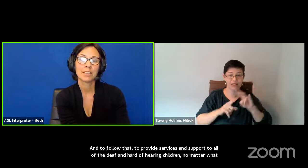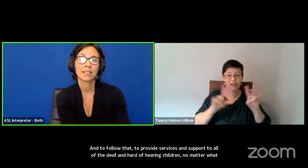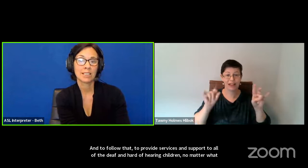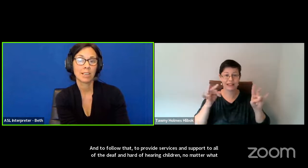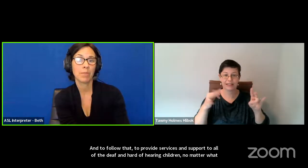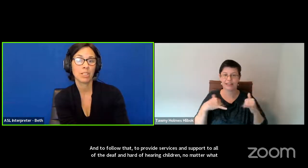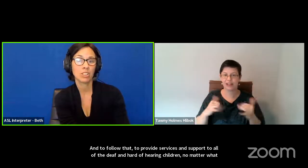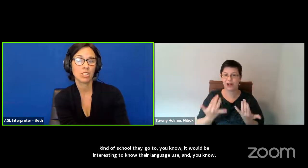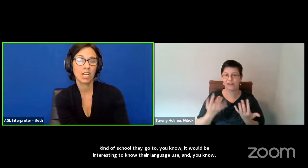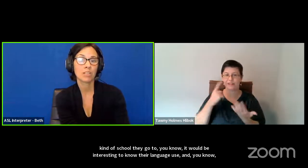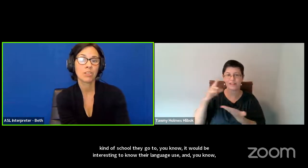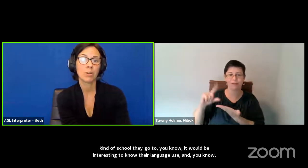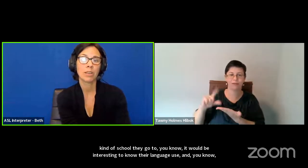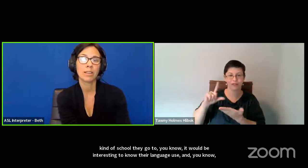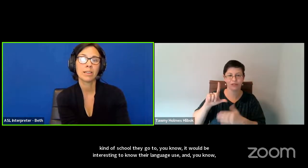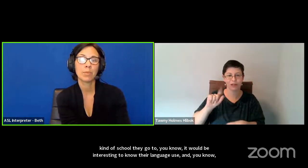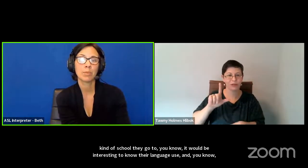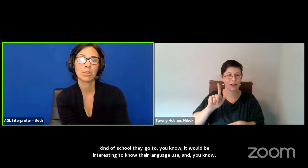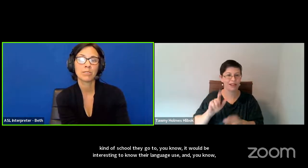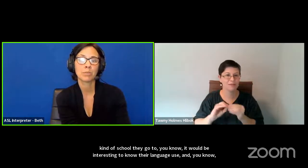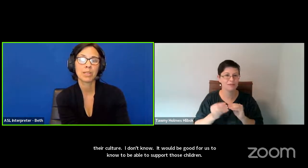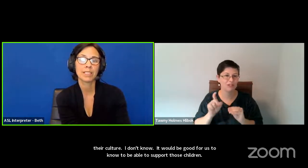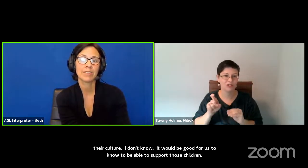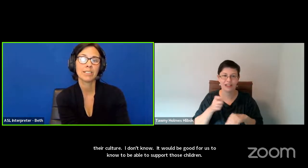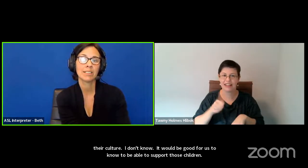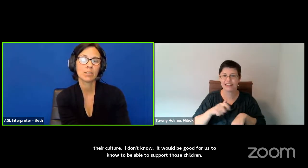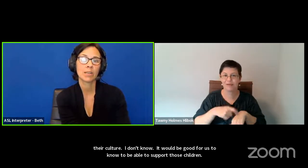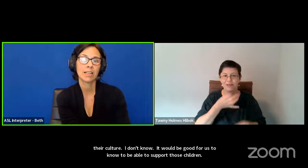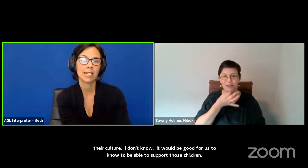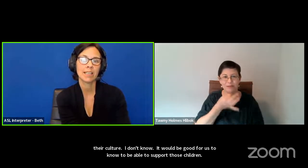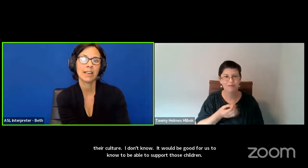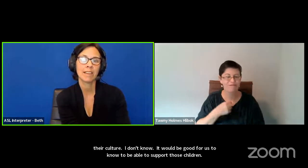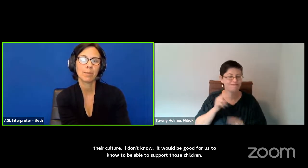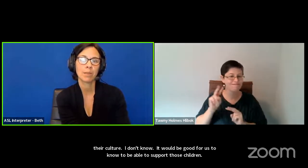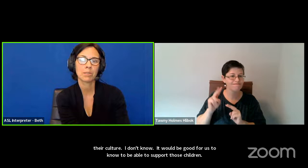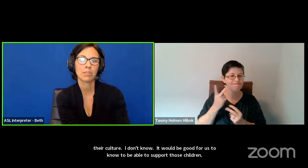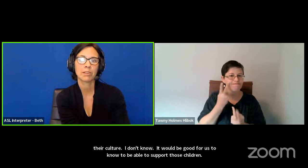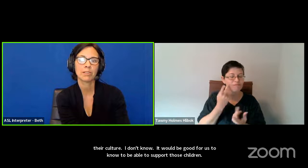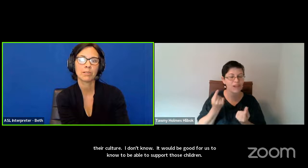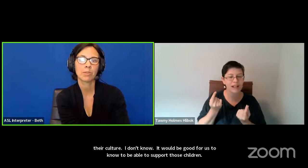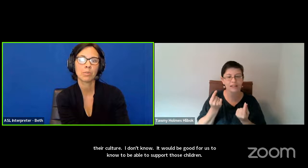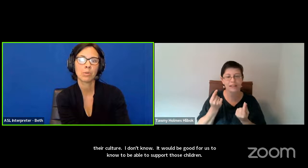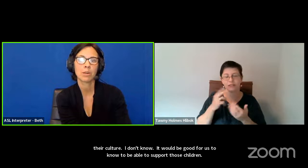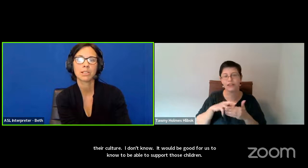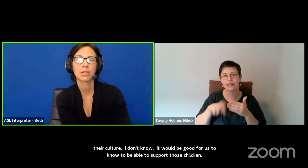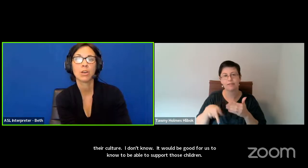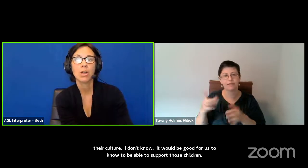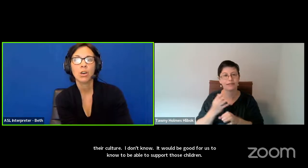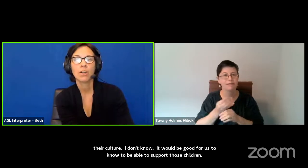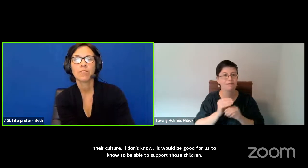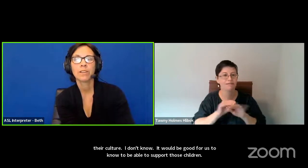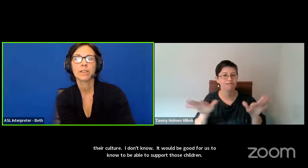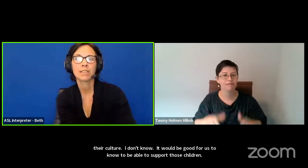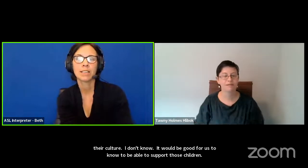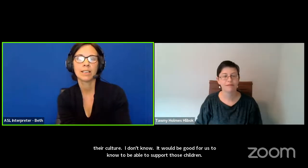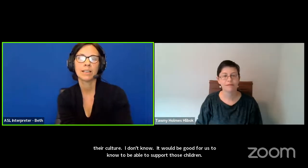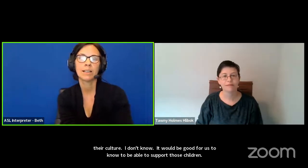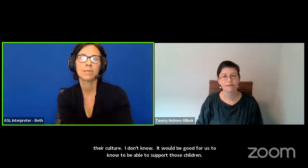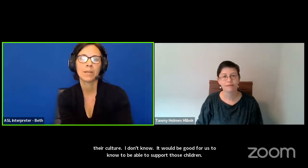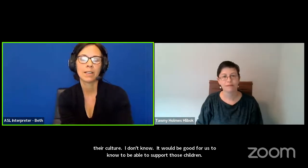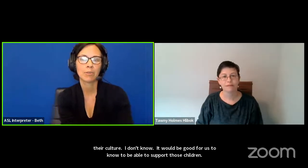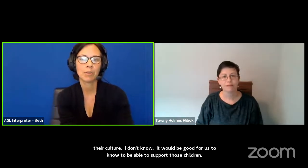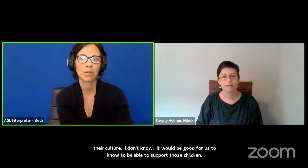interesting to see a big change, though, in the numbers from 2017 to 2019 in that published report. So hopefully you'll